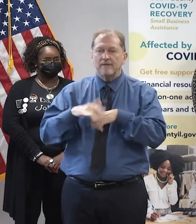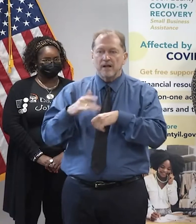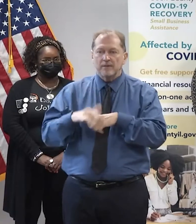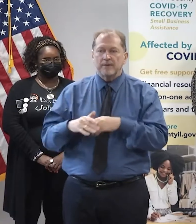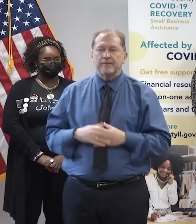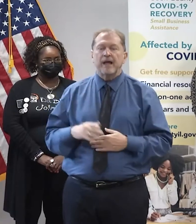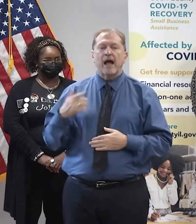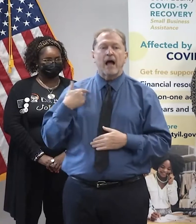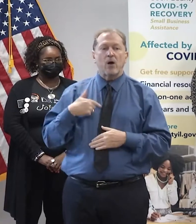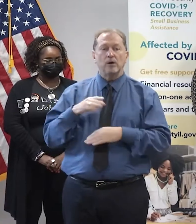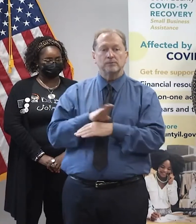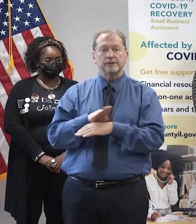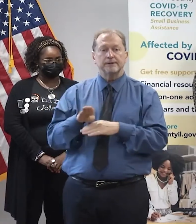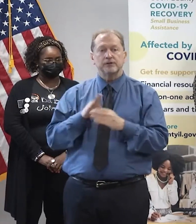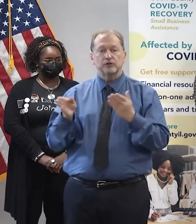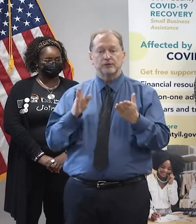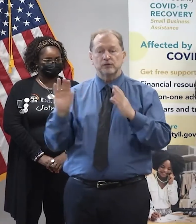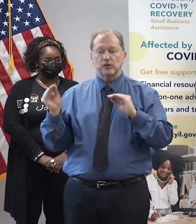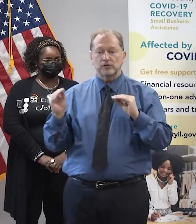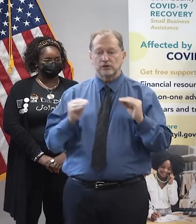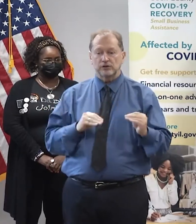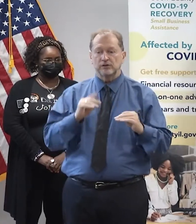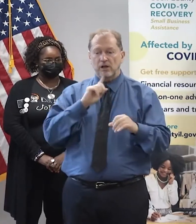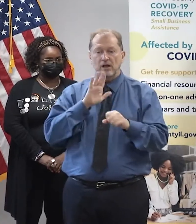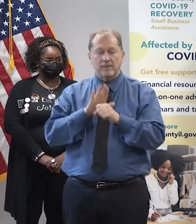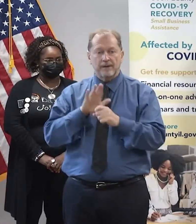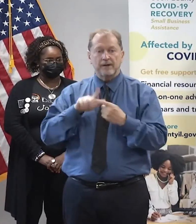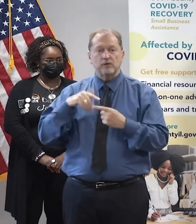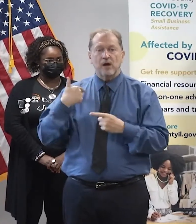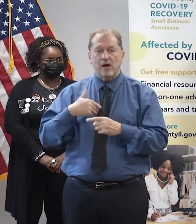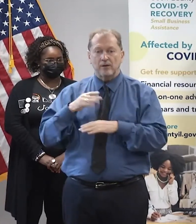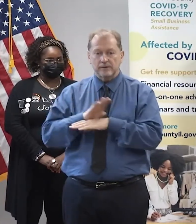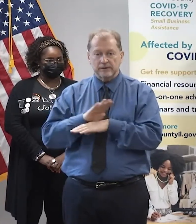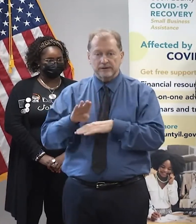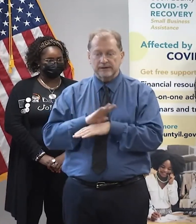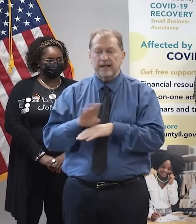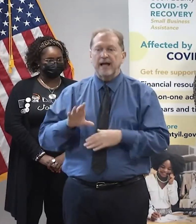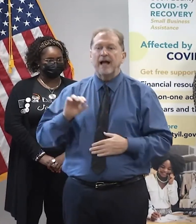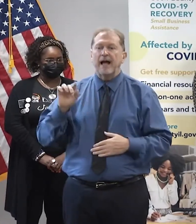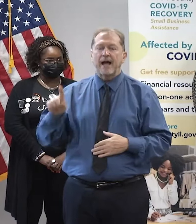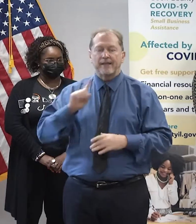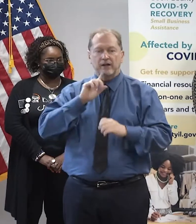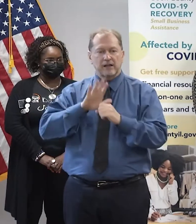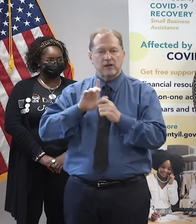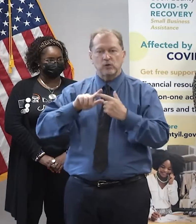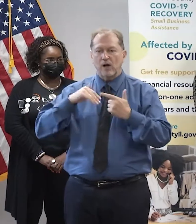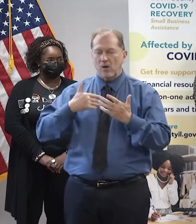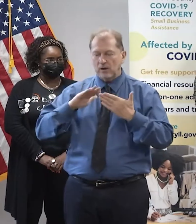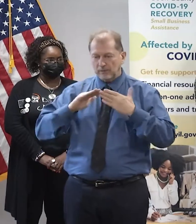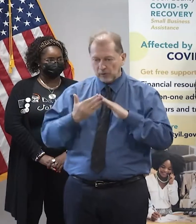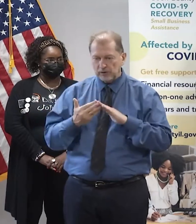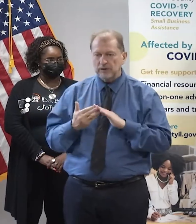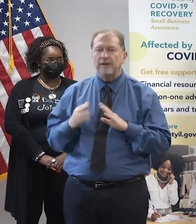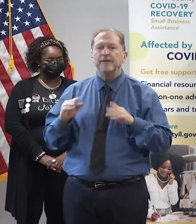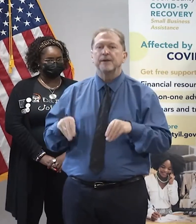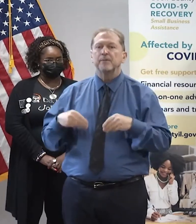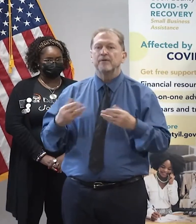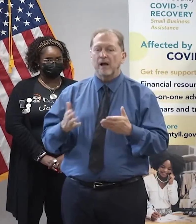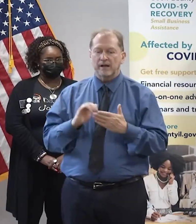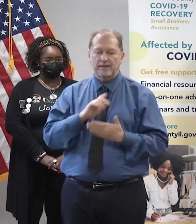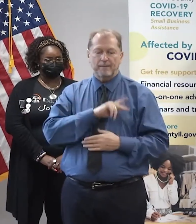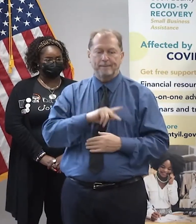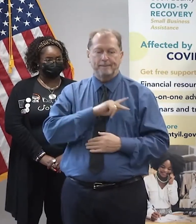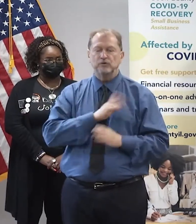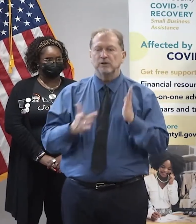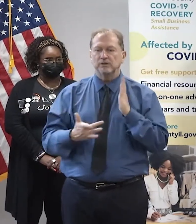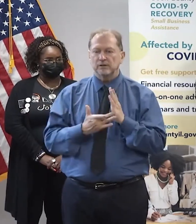business service organizations are dedicated to our businesses, and they are dedicated to our communities. They are providing that personal touch.